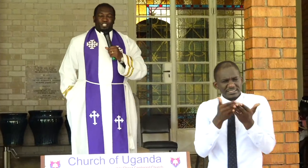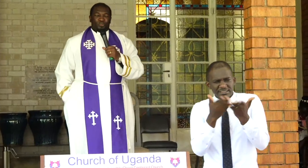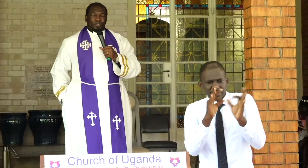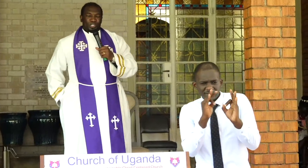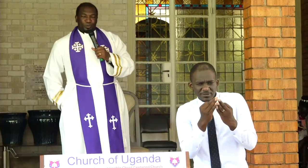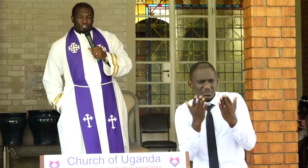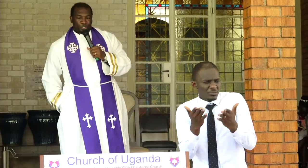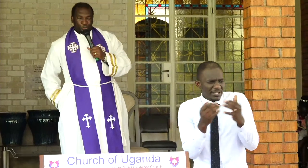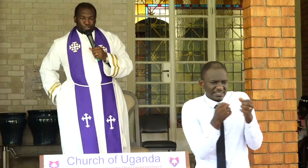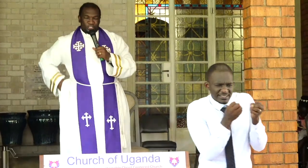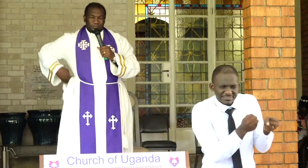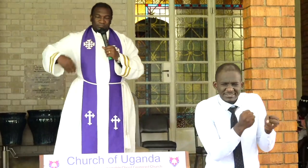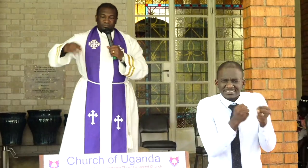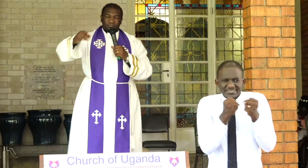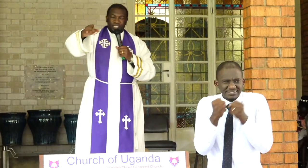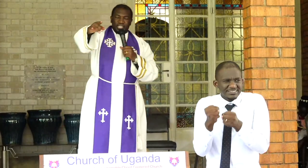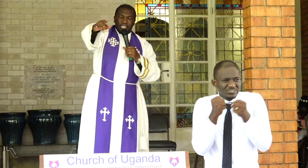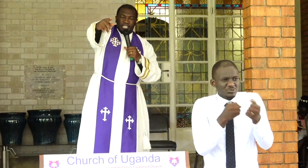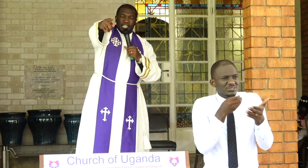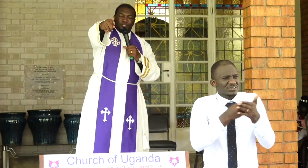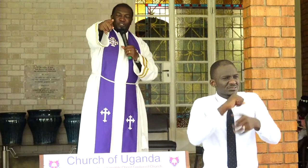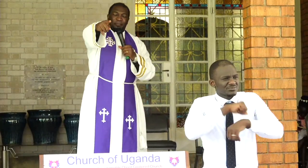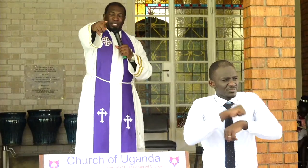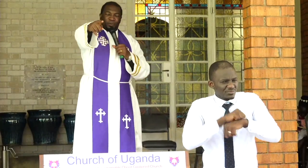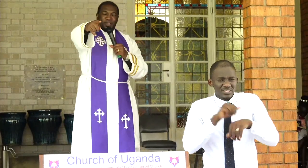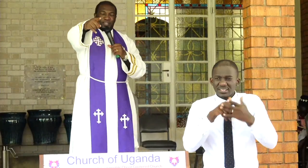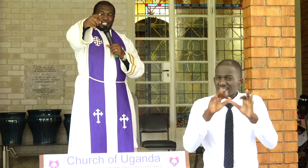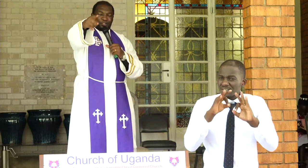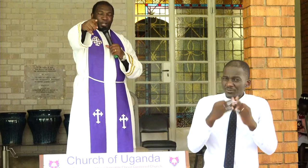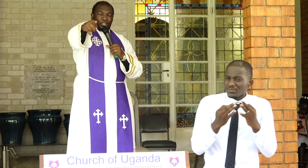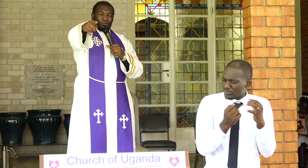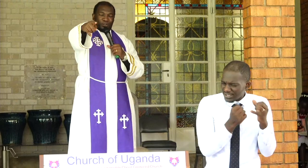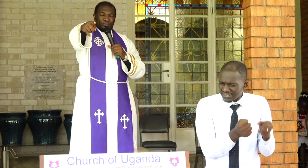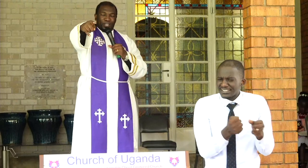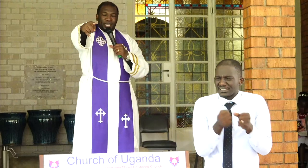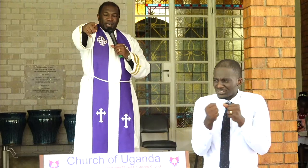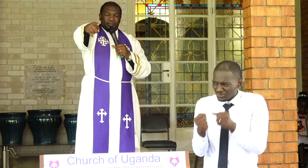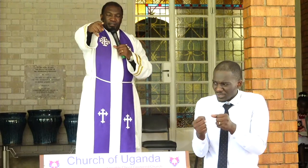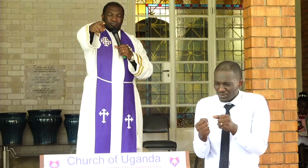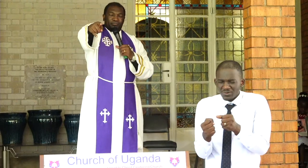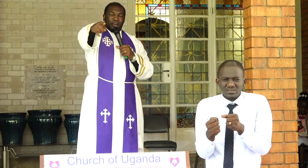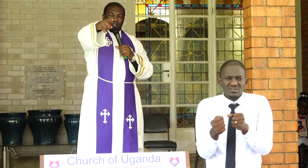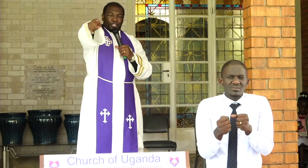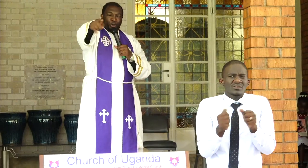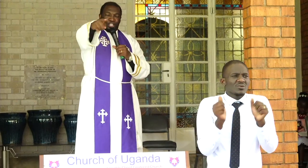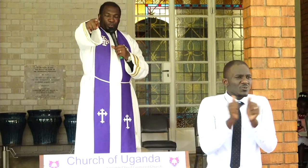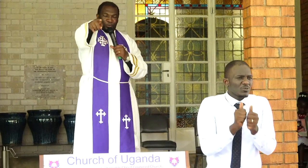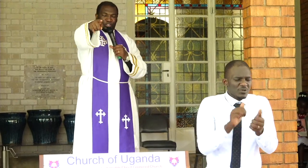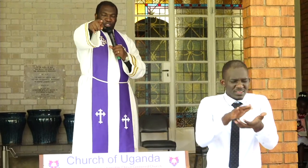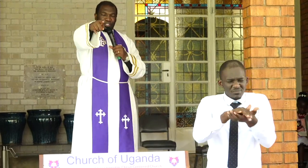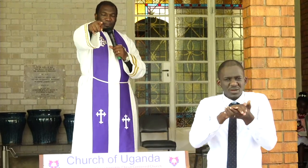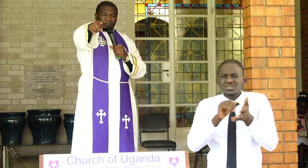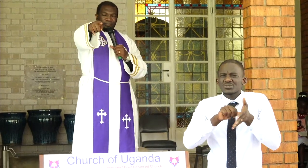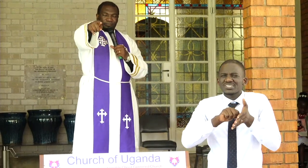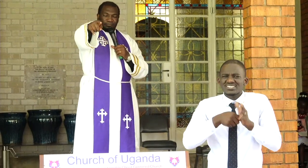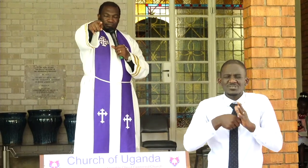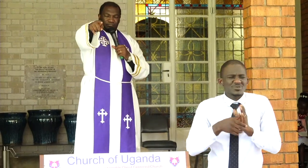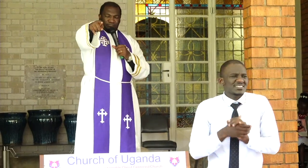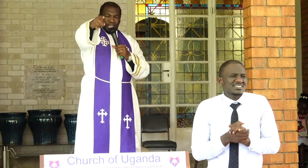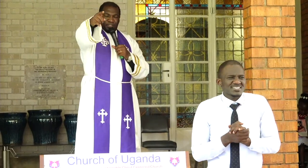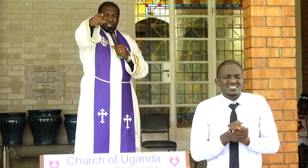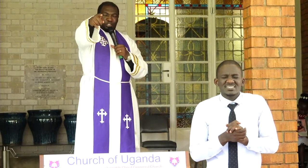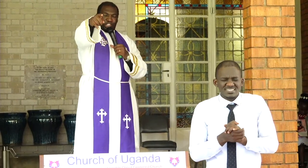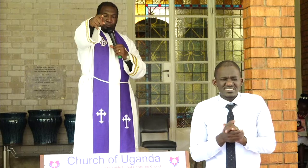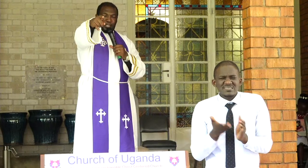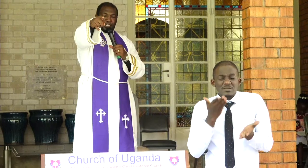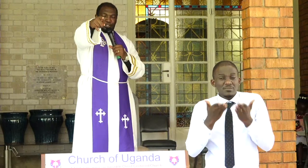where they are struggling with tuition, in that family where they are struggling with marital issues,